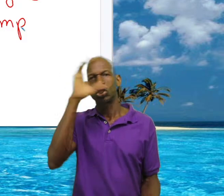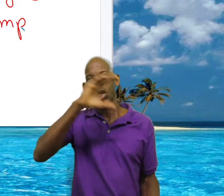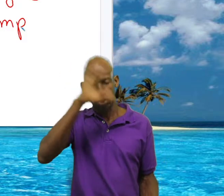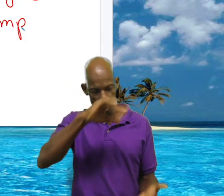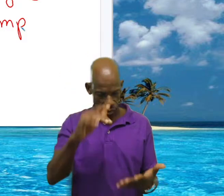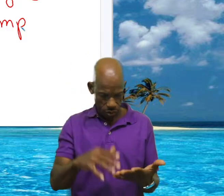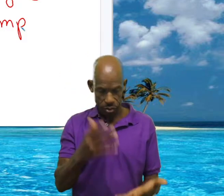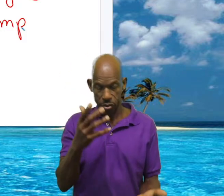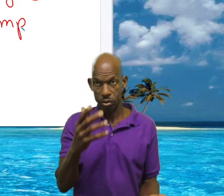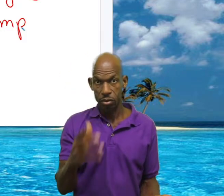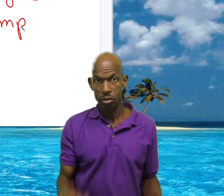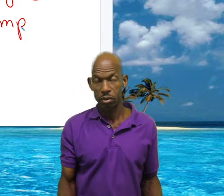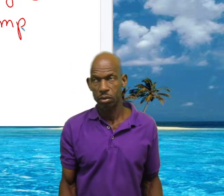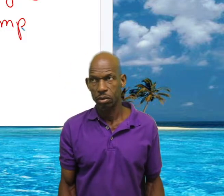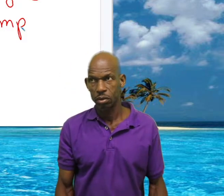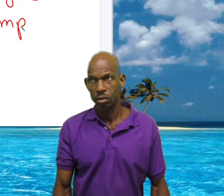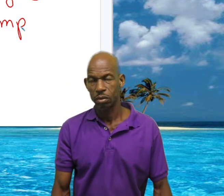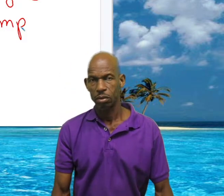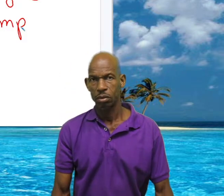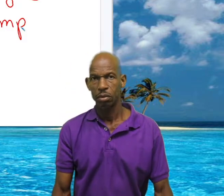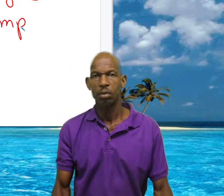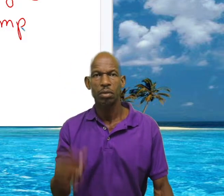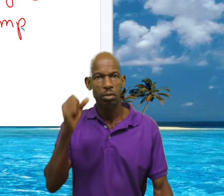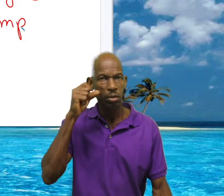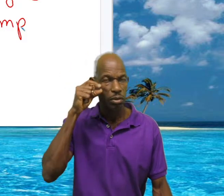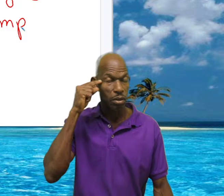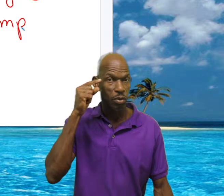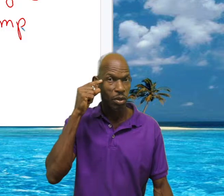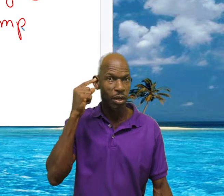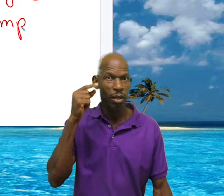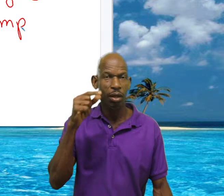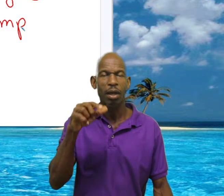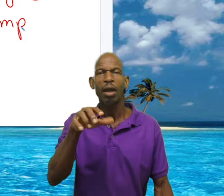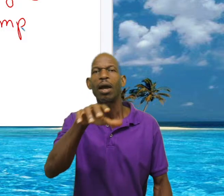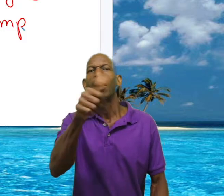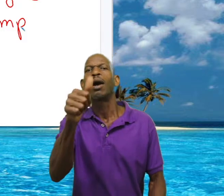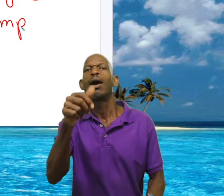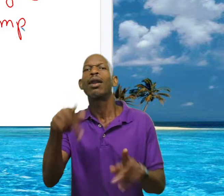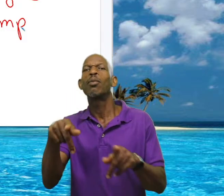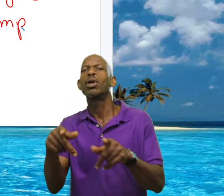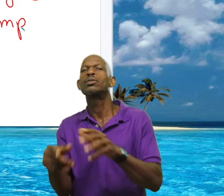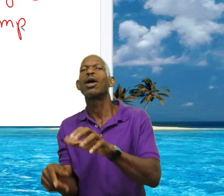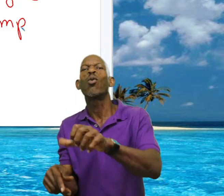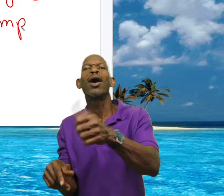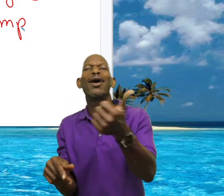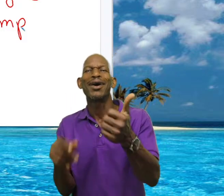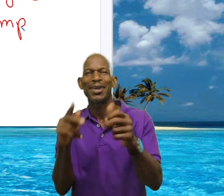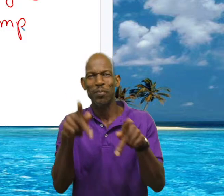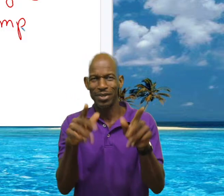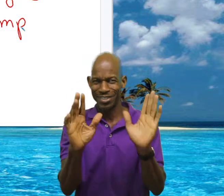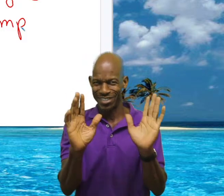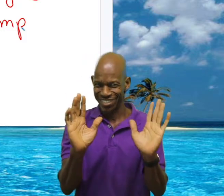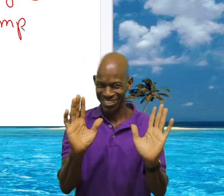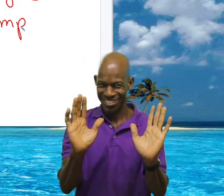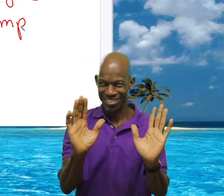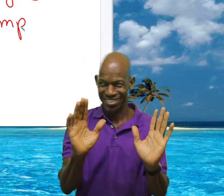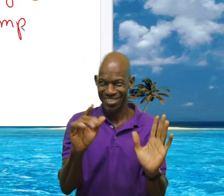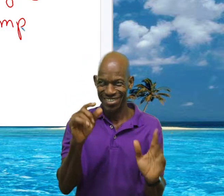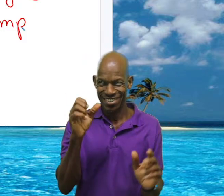I will, yes, Sabriki. I don't want Sabriki to give me another answer. I want another person to give me. So Sabriki, I know your hand is